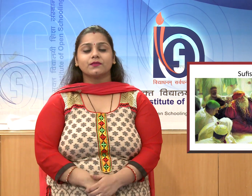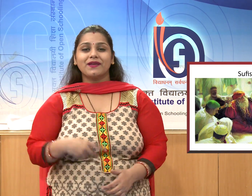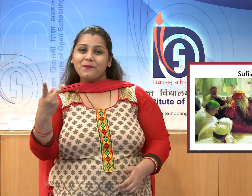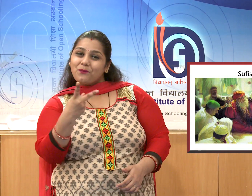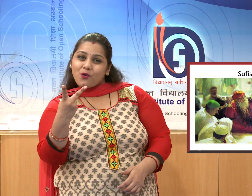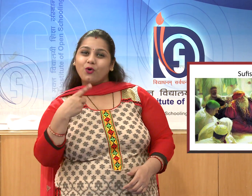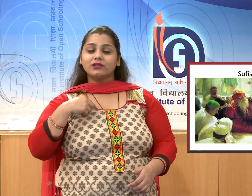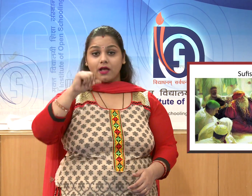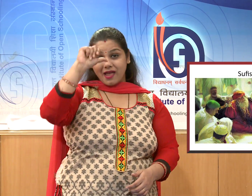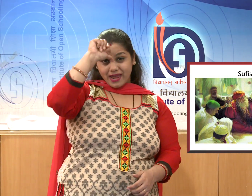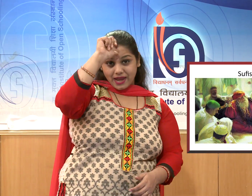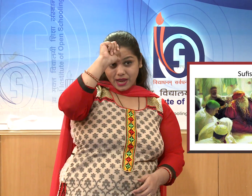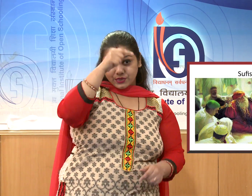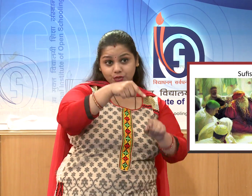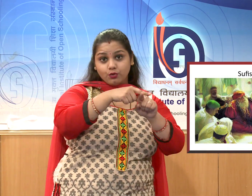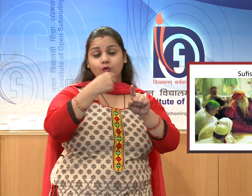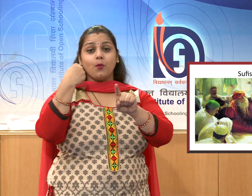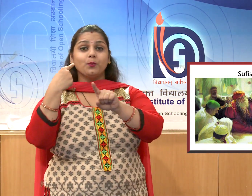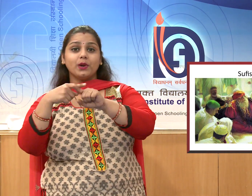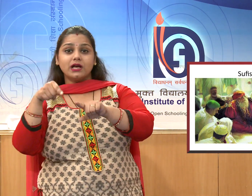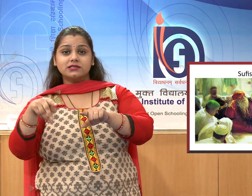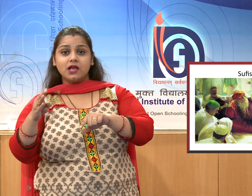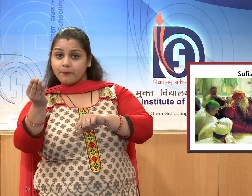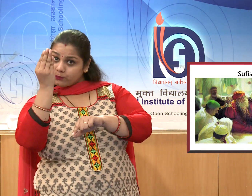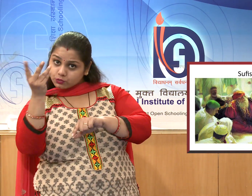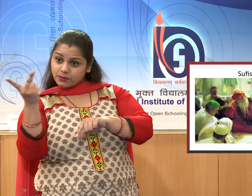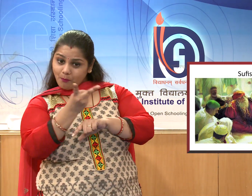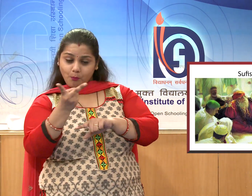both Hindus and Muslims, was very strong.